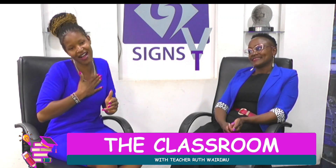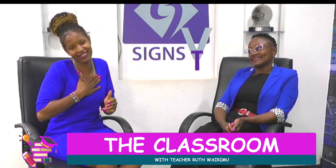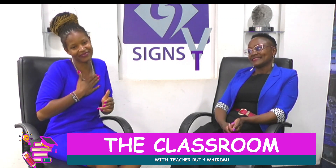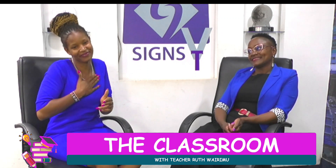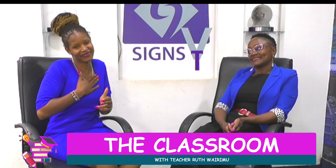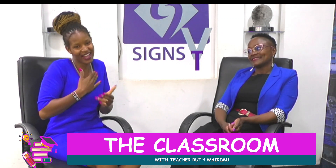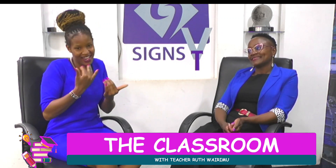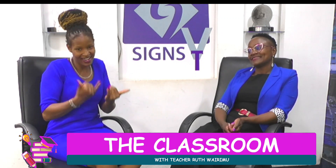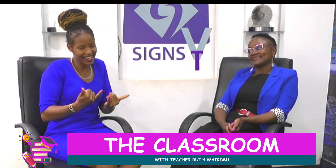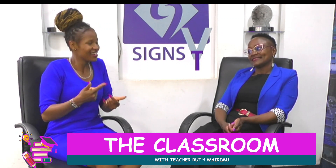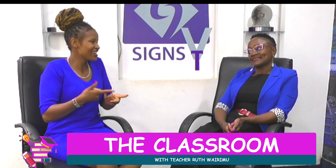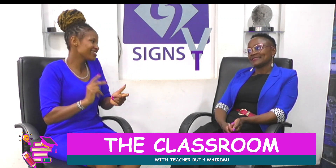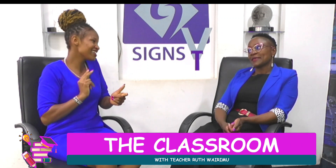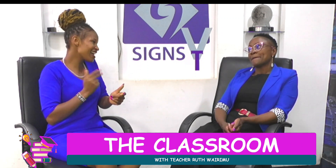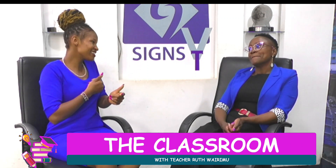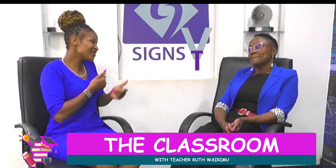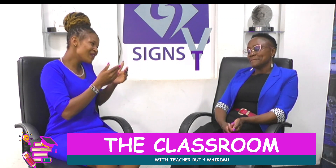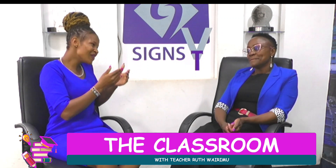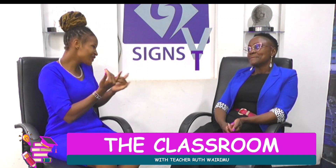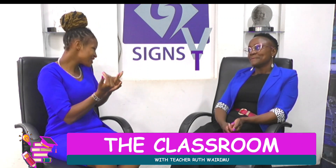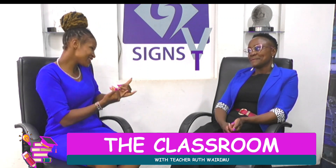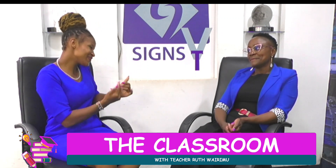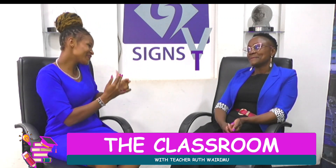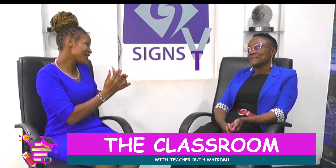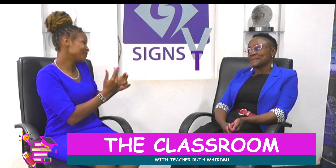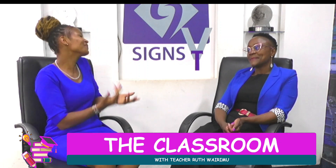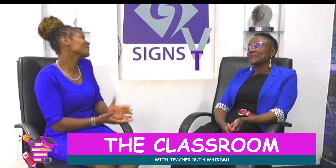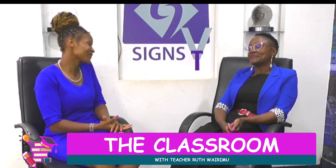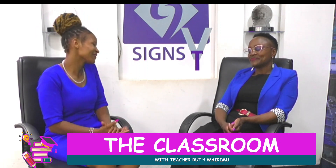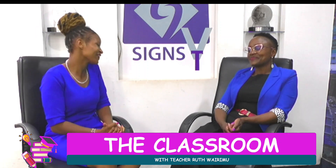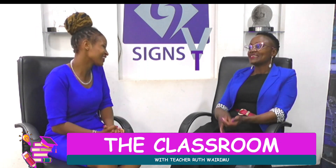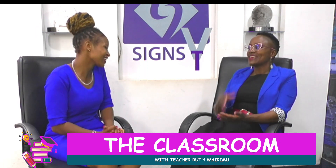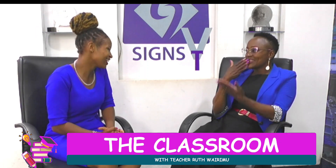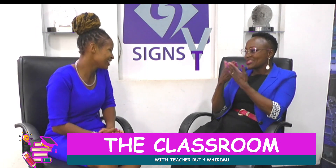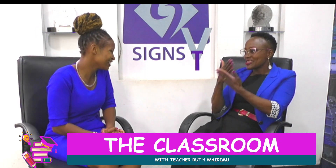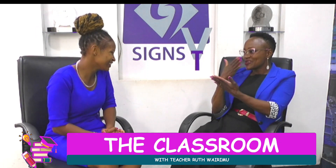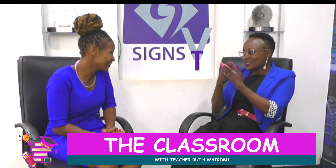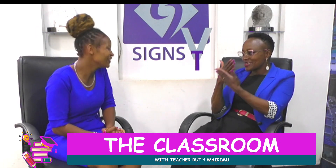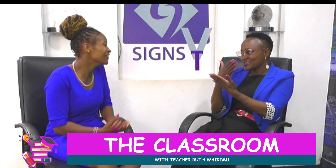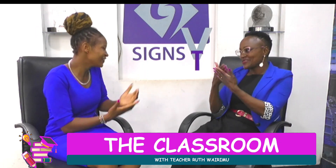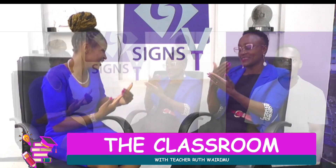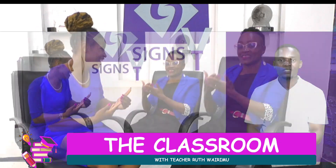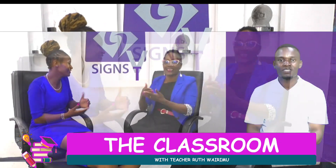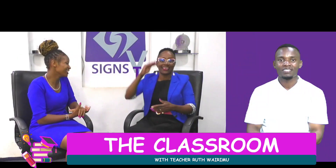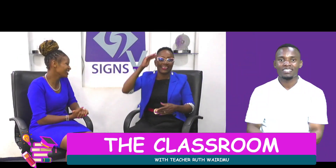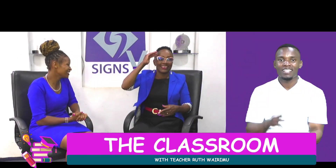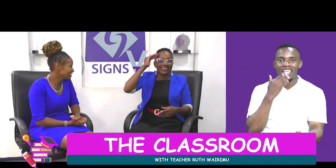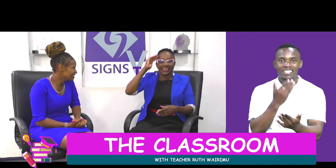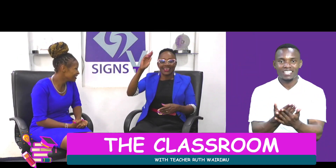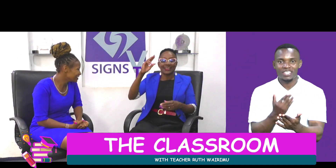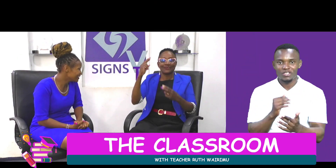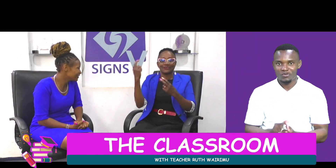name and everything, a little bit about herself. Welcome.